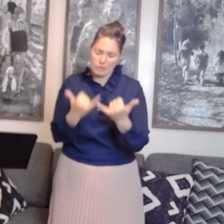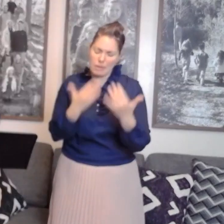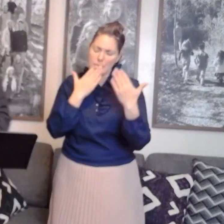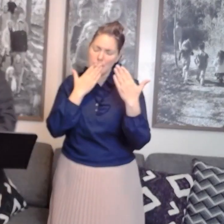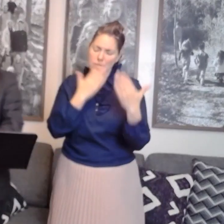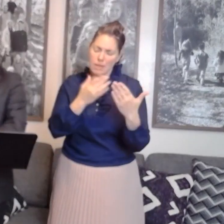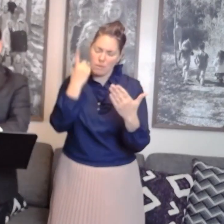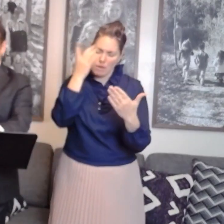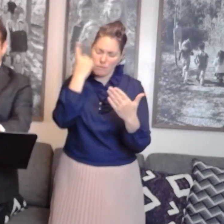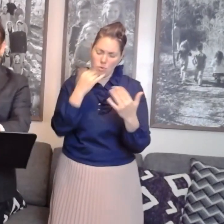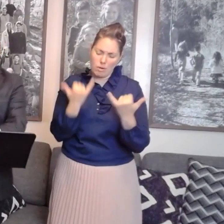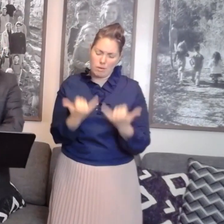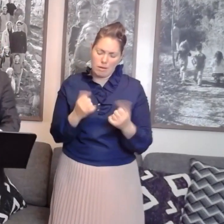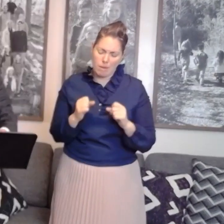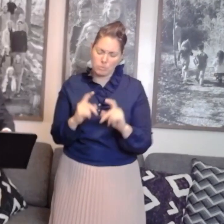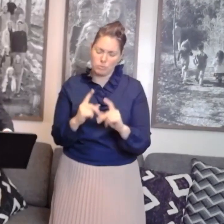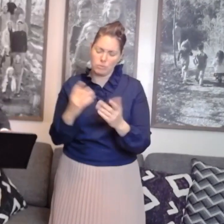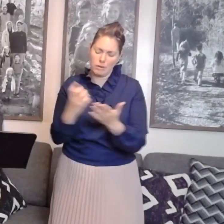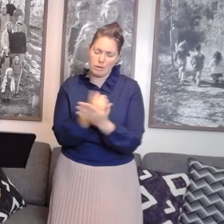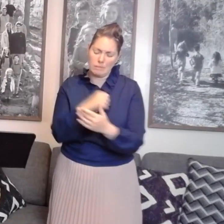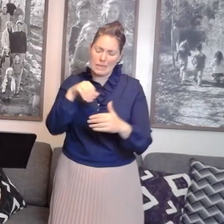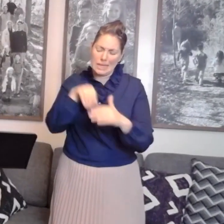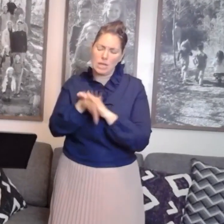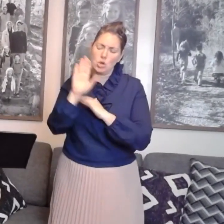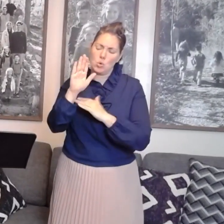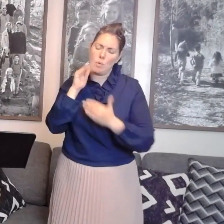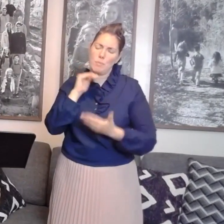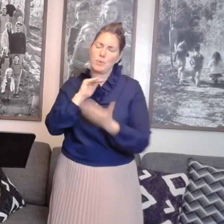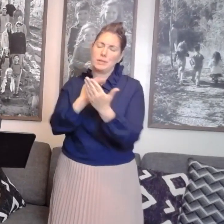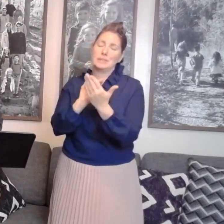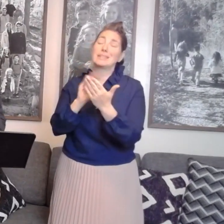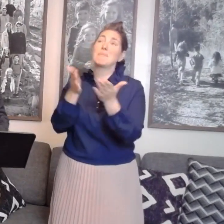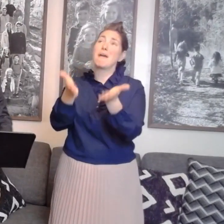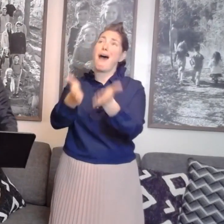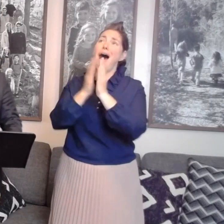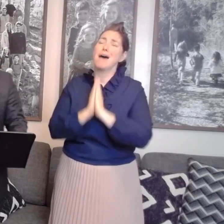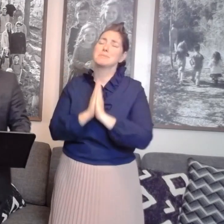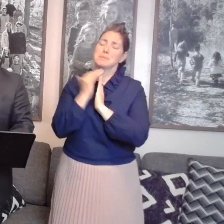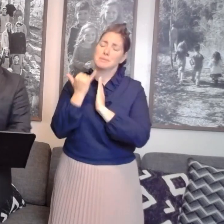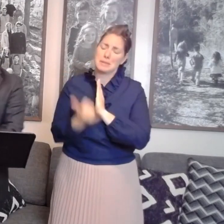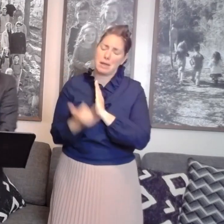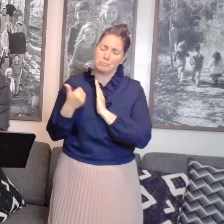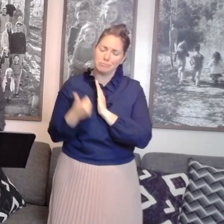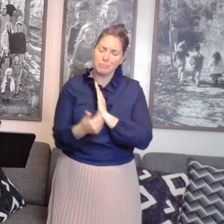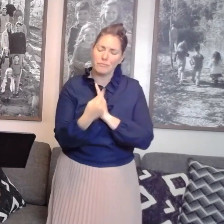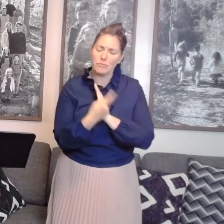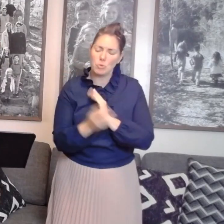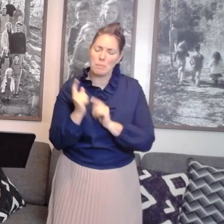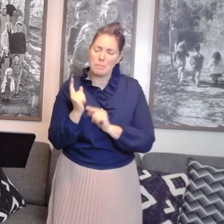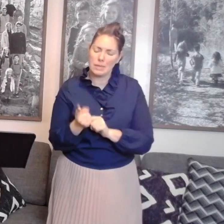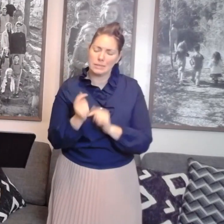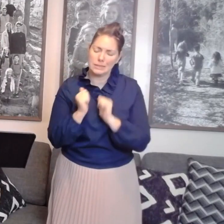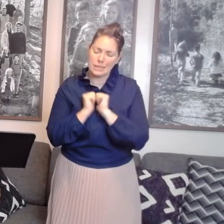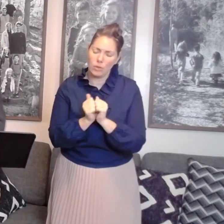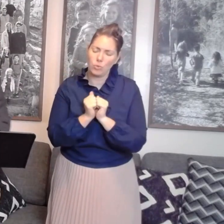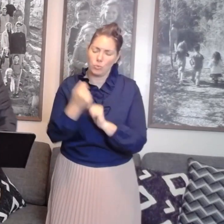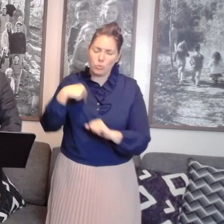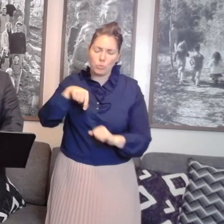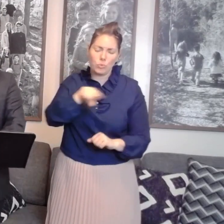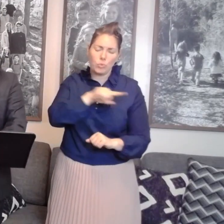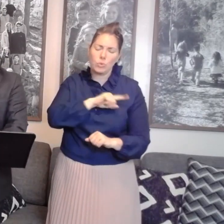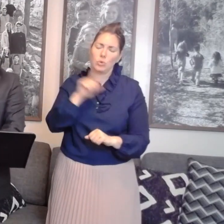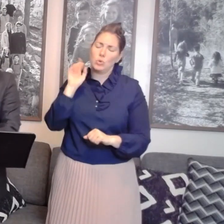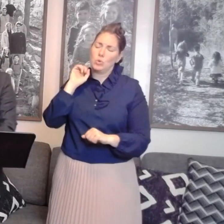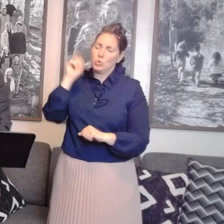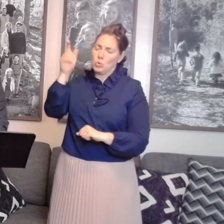thank you for this opportunity to be in your presence. I'm asking you now, in these next few minutes that we have together, you would anoint me